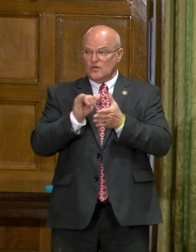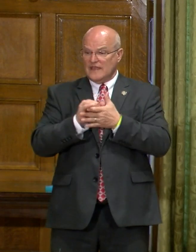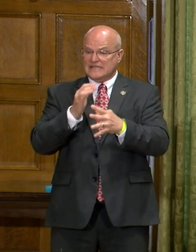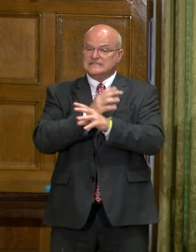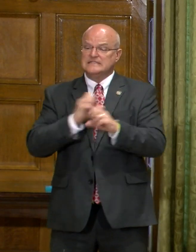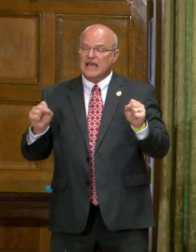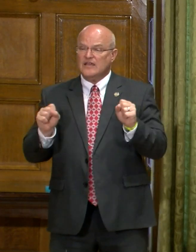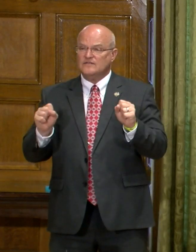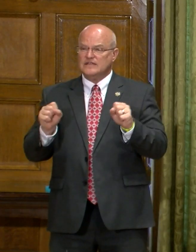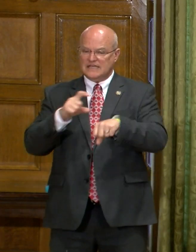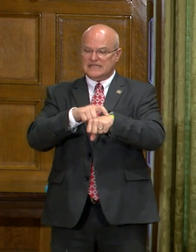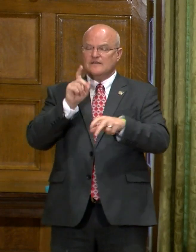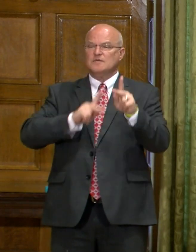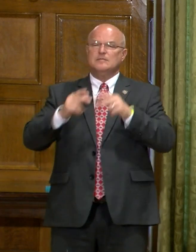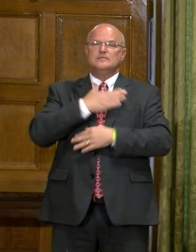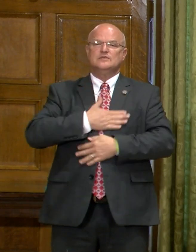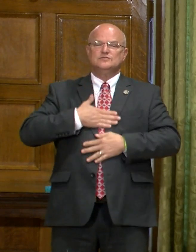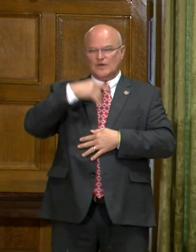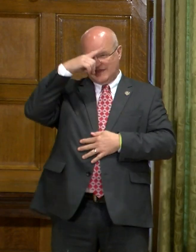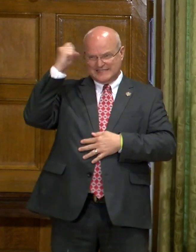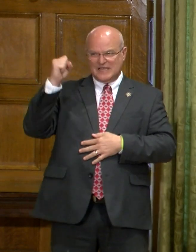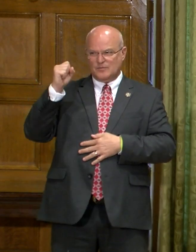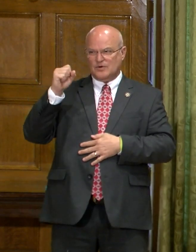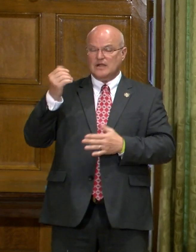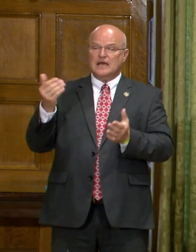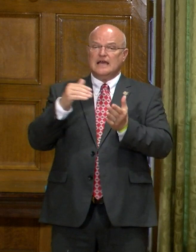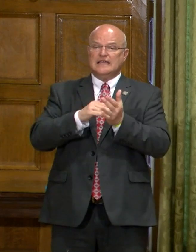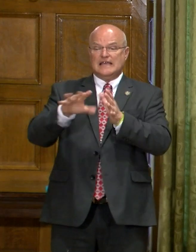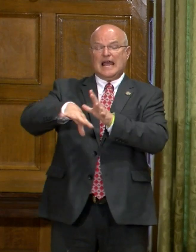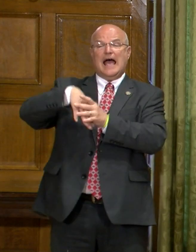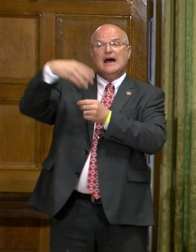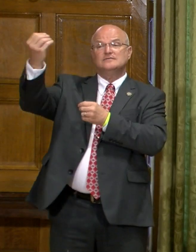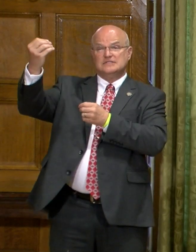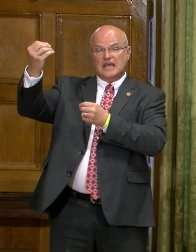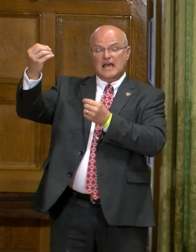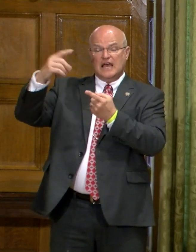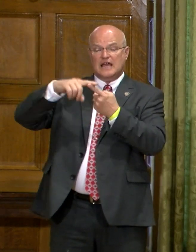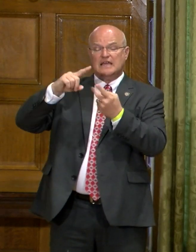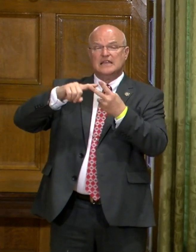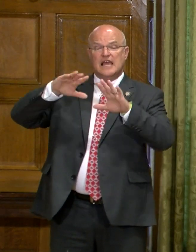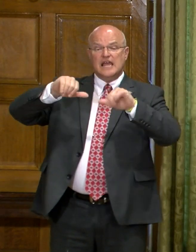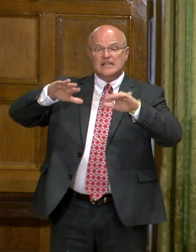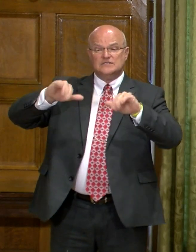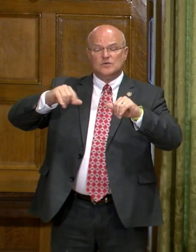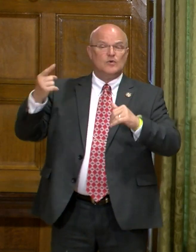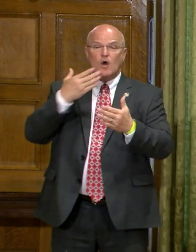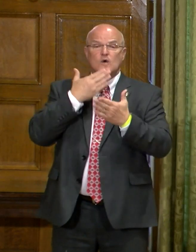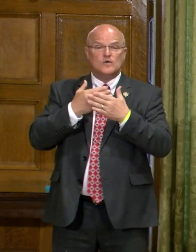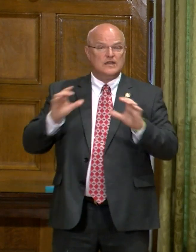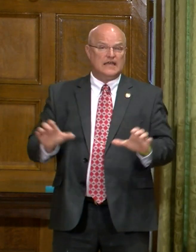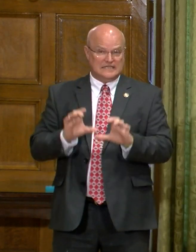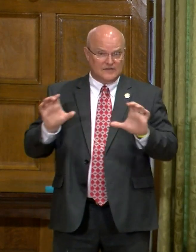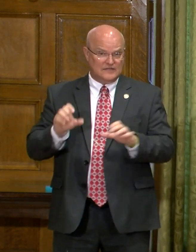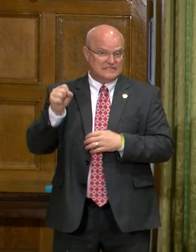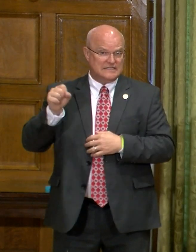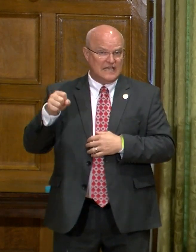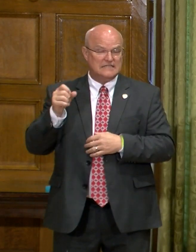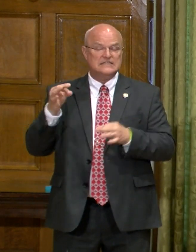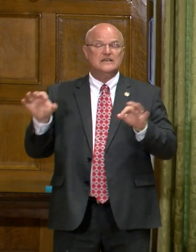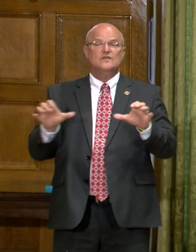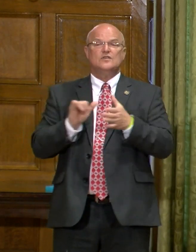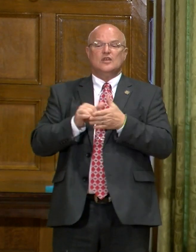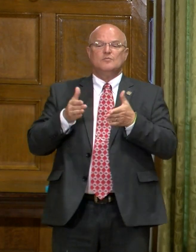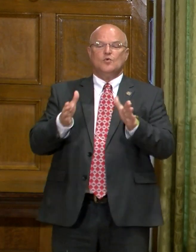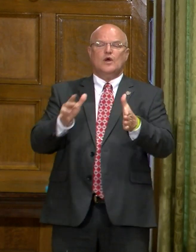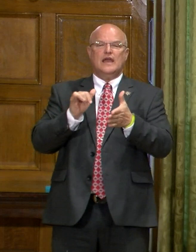that safely in time for people to enjoy the summer. Again, being outside and swimming, these are all good activities if we can